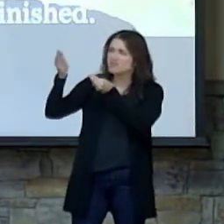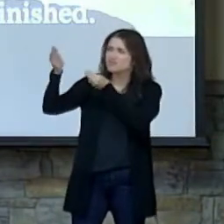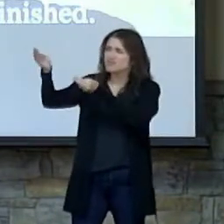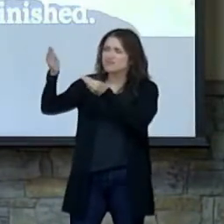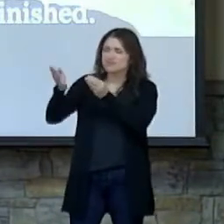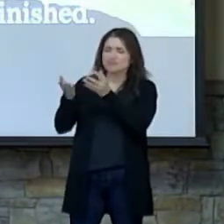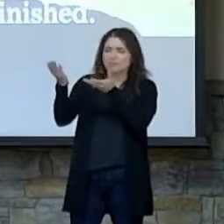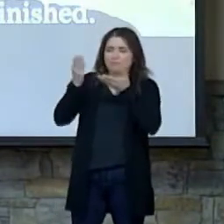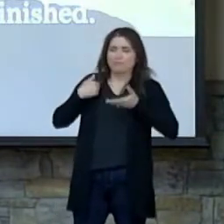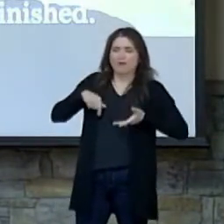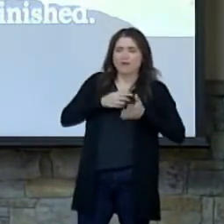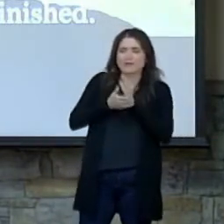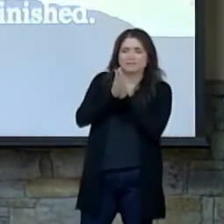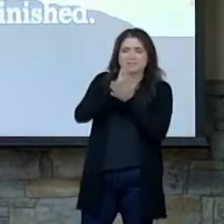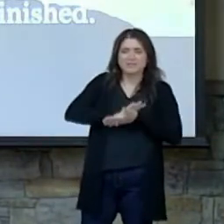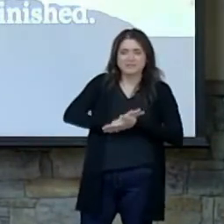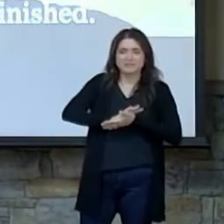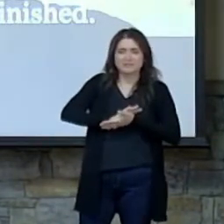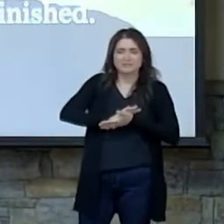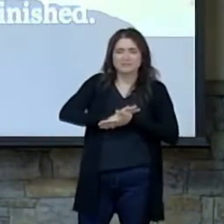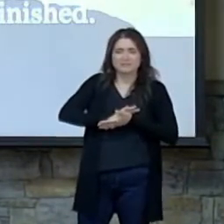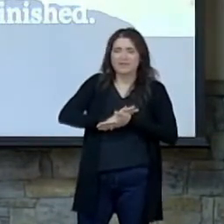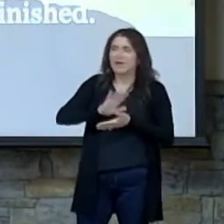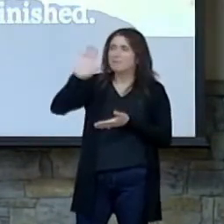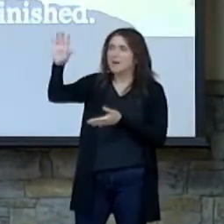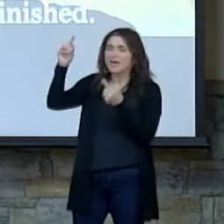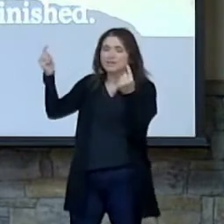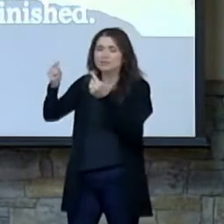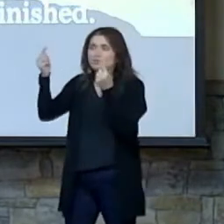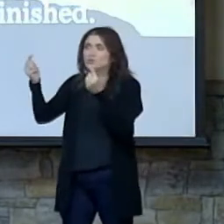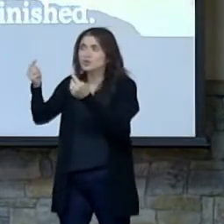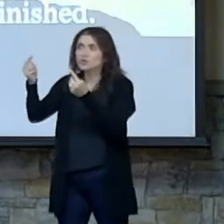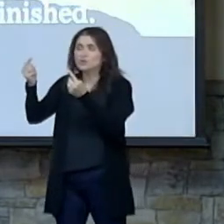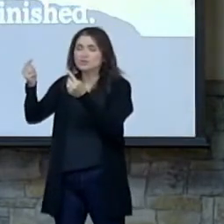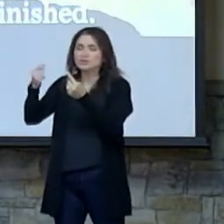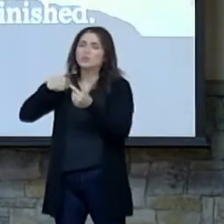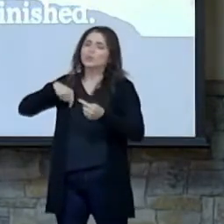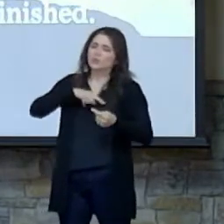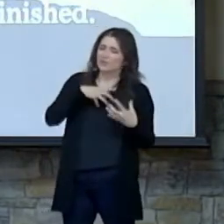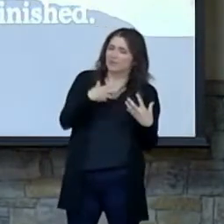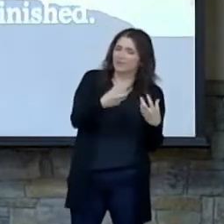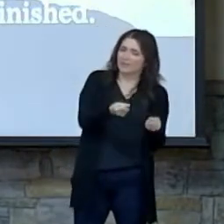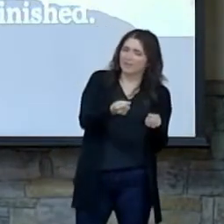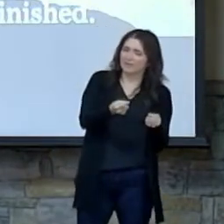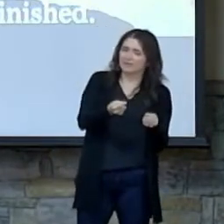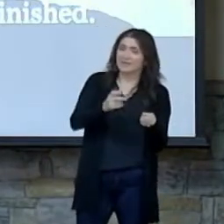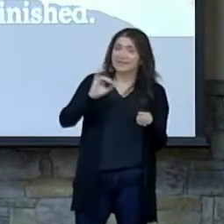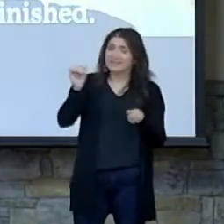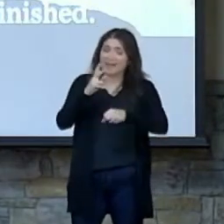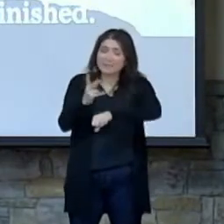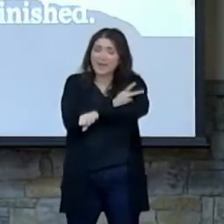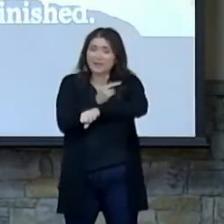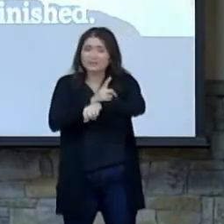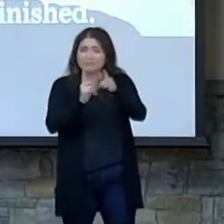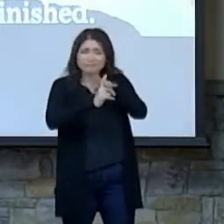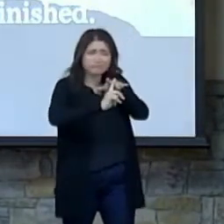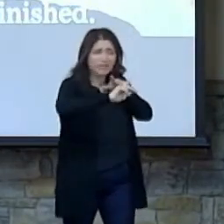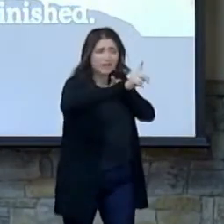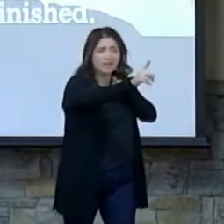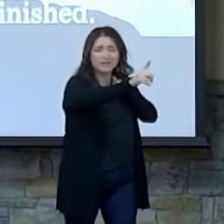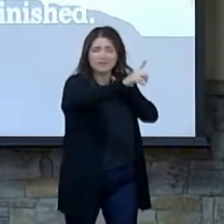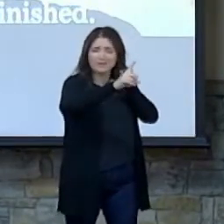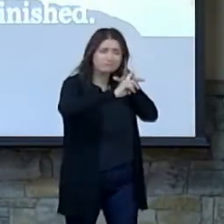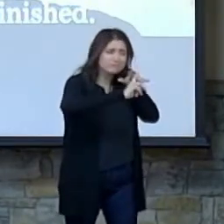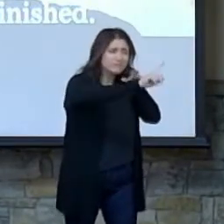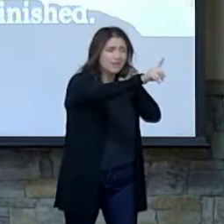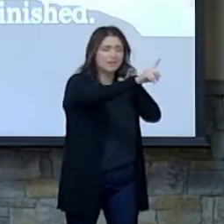with his wounds we are healed. All we, like sheep, have gone astray. We have turned everyone to his